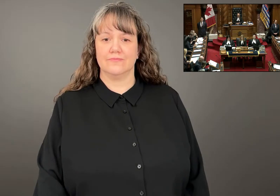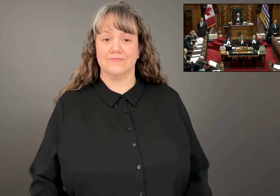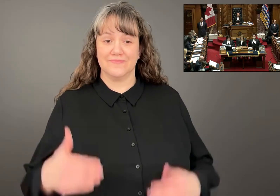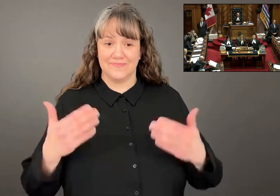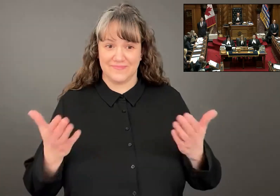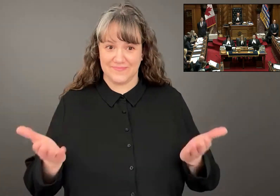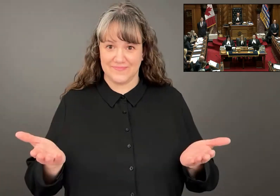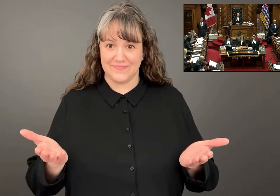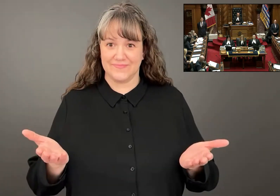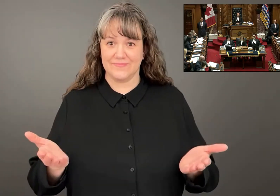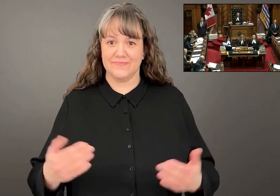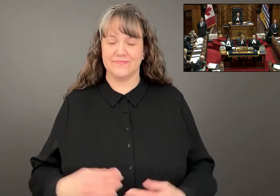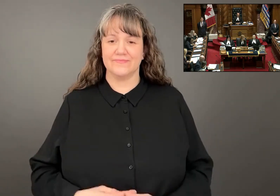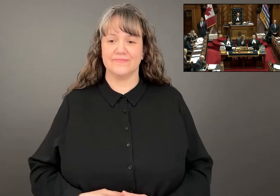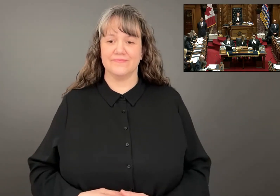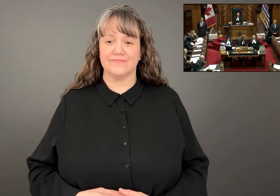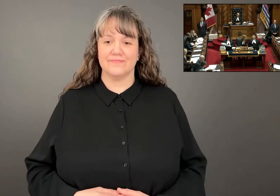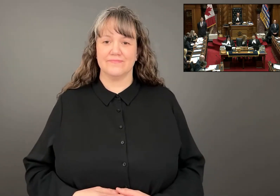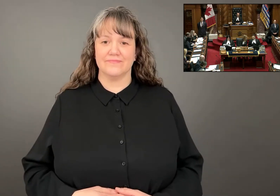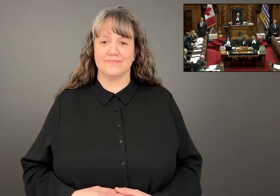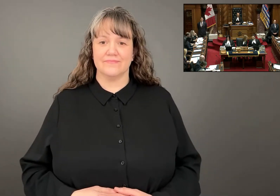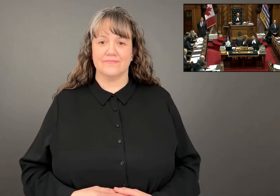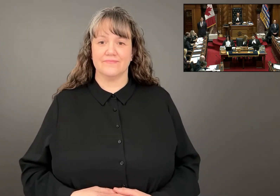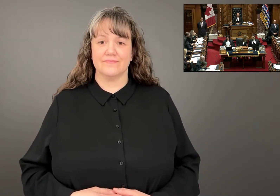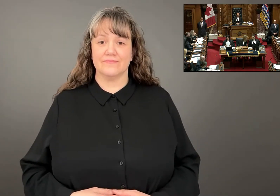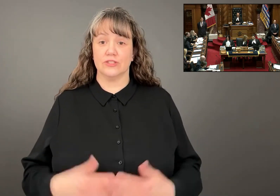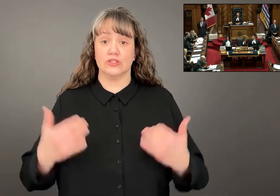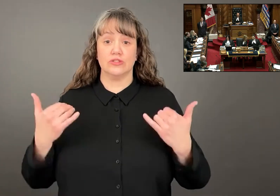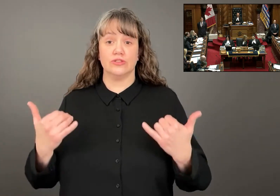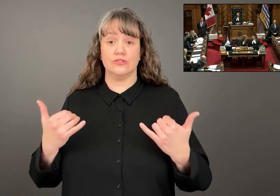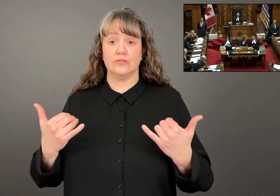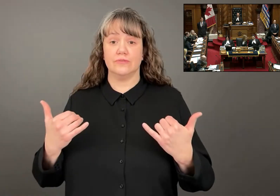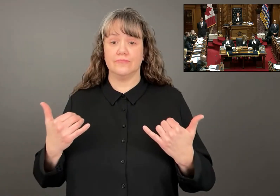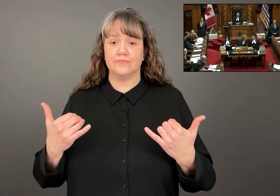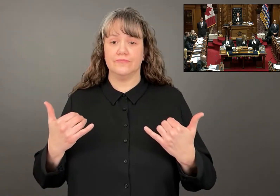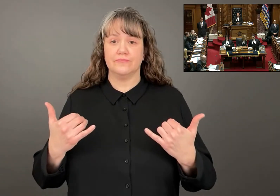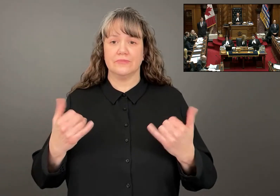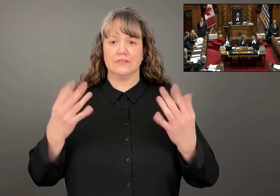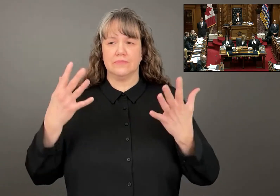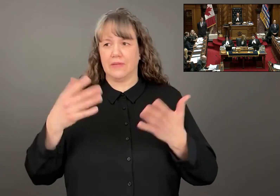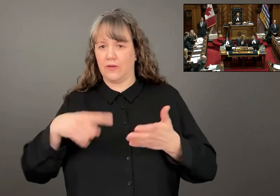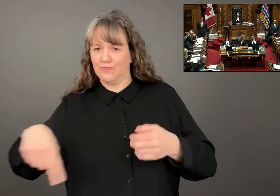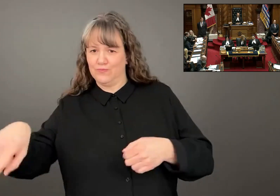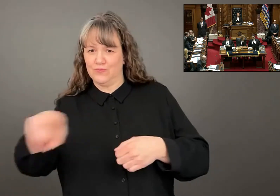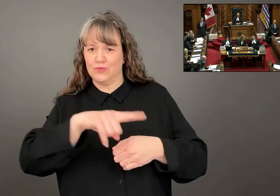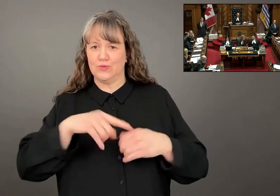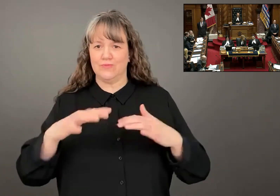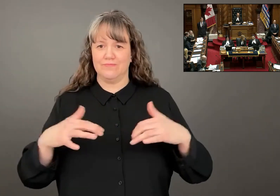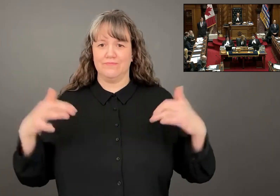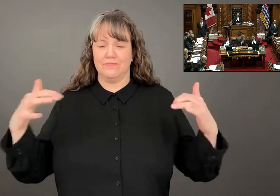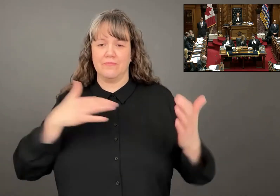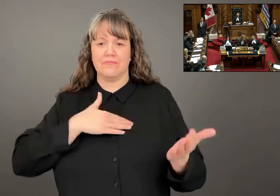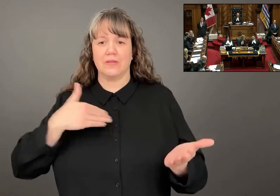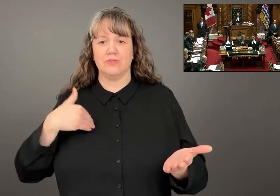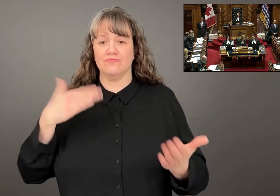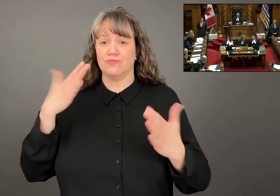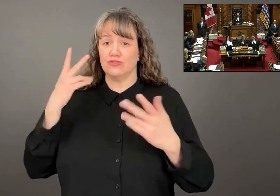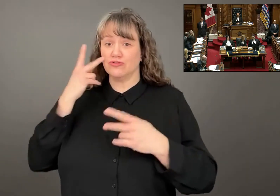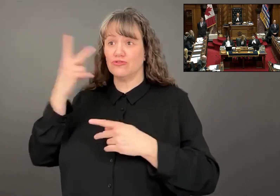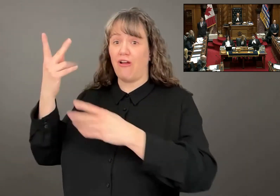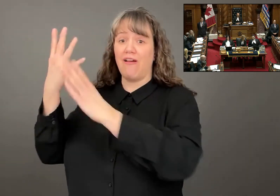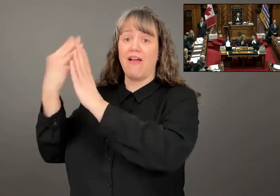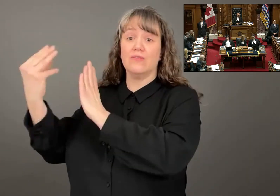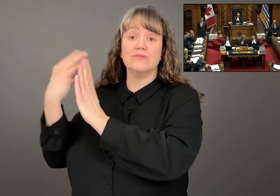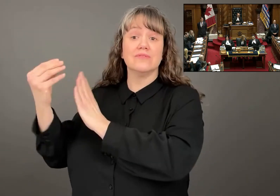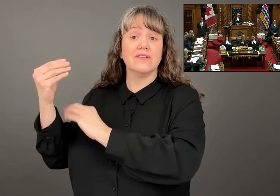Members, today you have seen, many of you are there outside participating in the beautiful ceremony, solemn ceremony that we